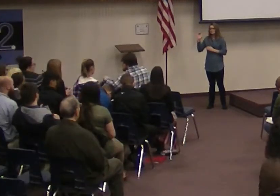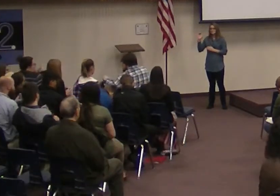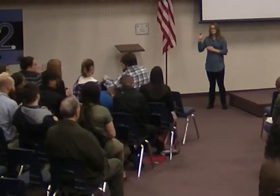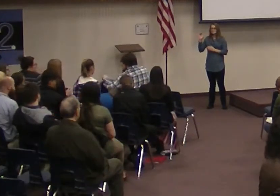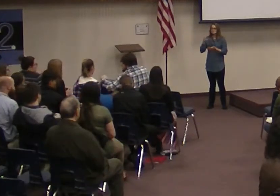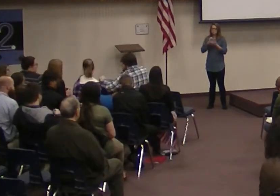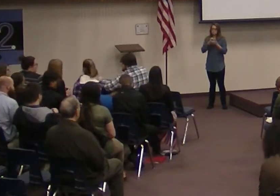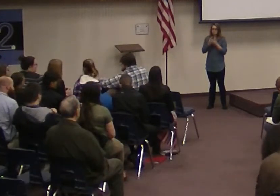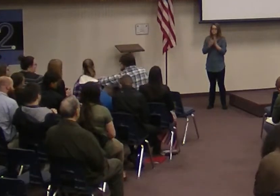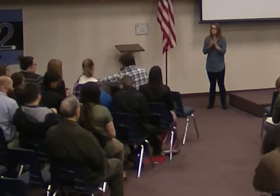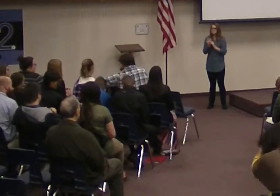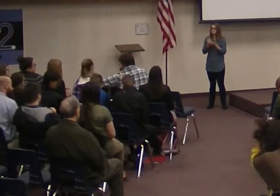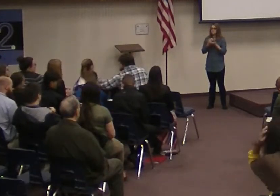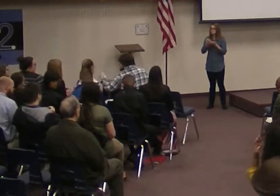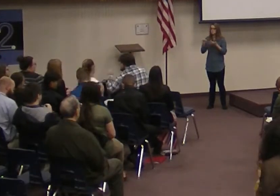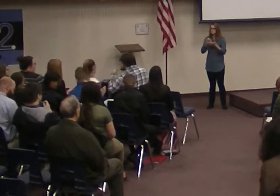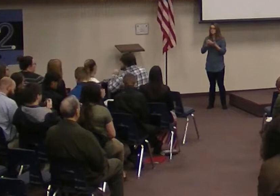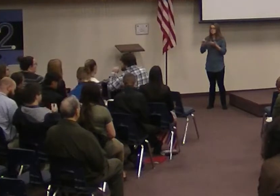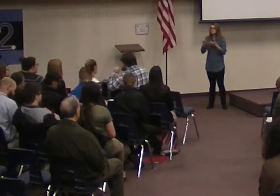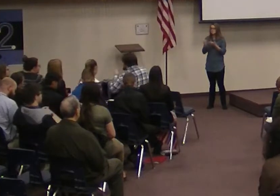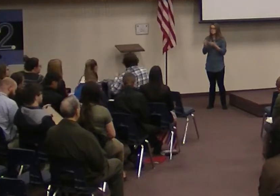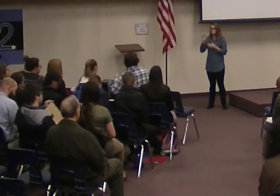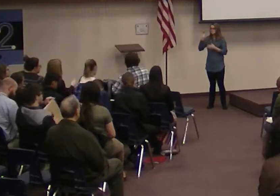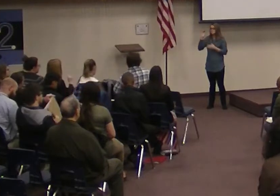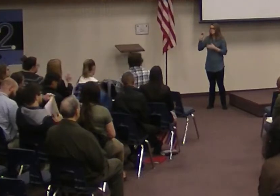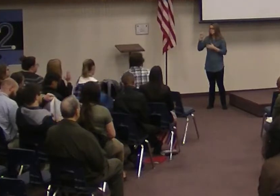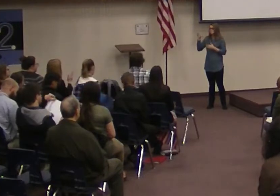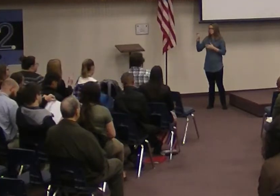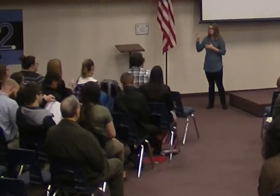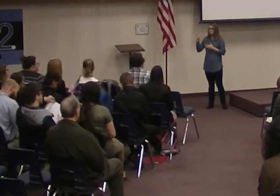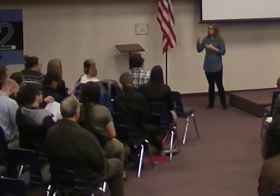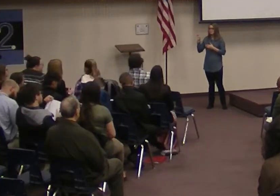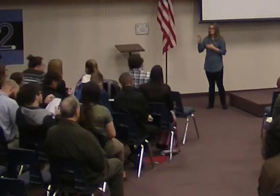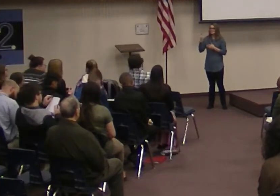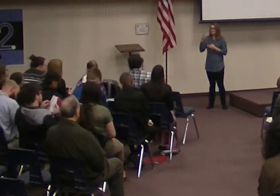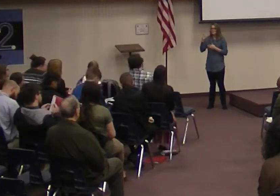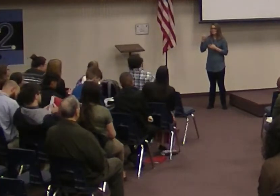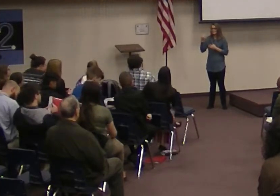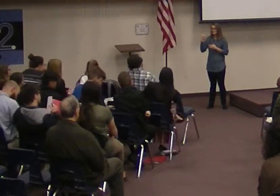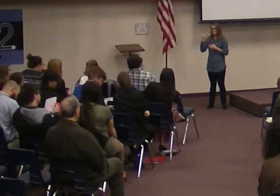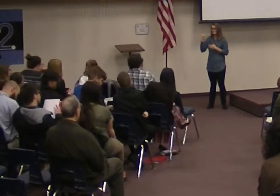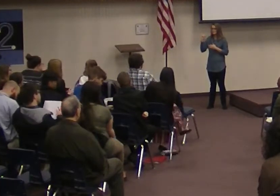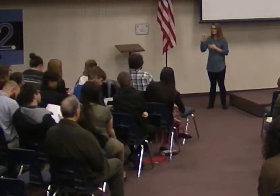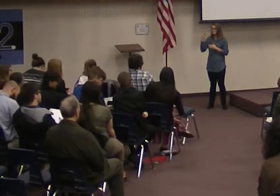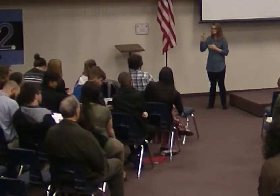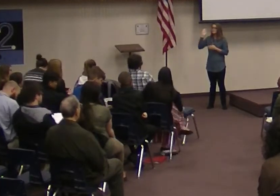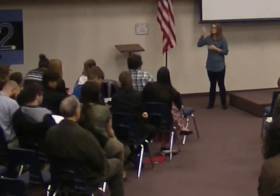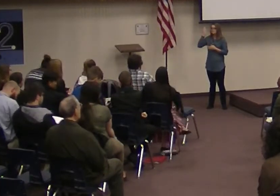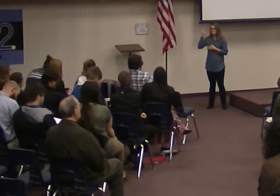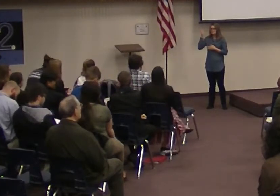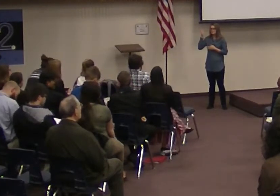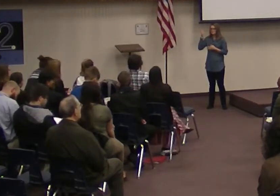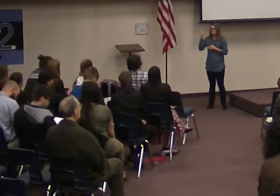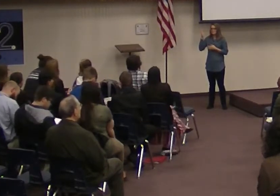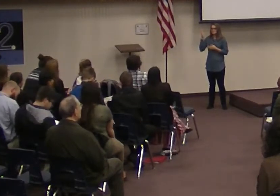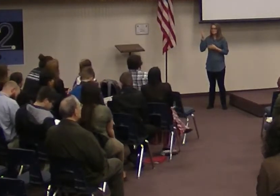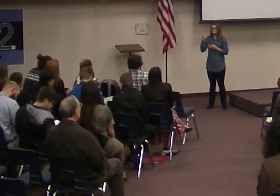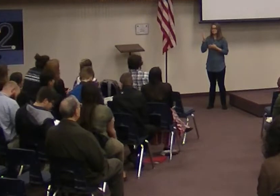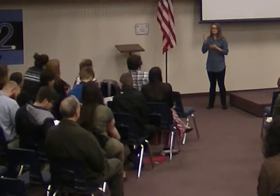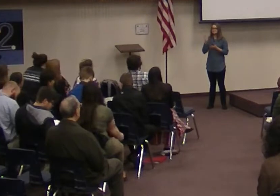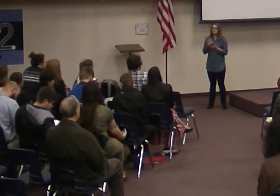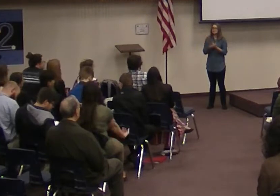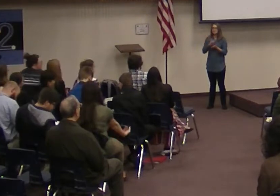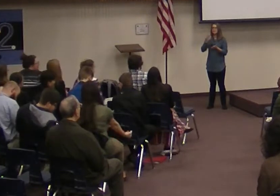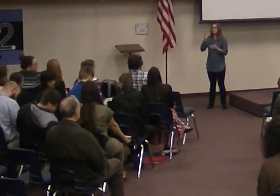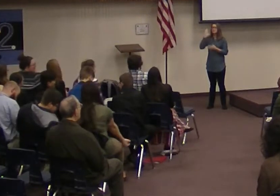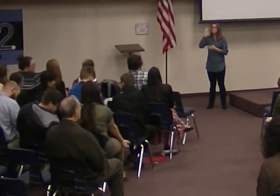our scripture reading will be Cole Mealer. Then Kevin Haynes is going to be speaking with us this morning. We're continuing that. Is it The Glory of